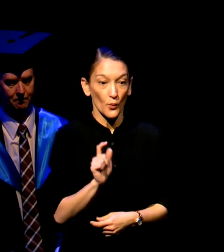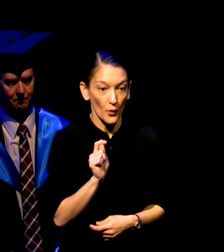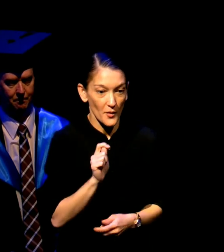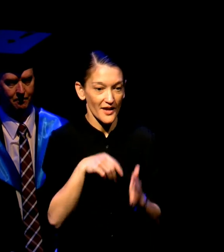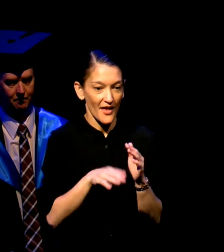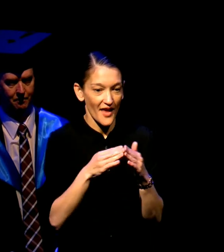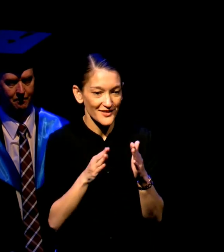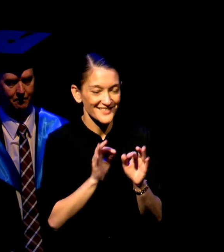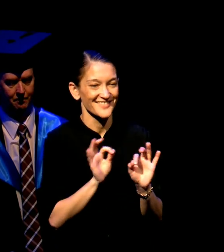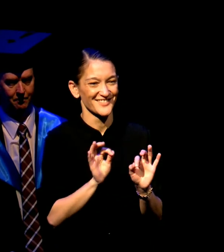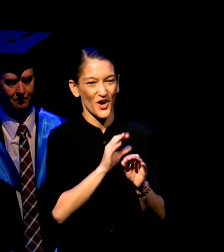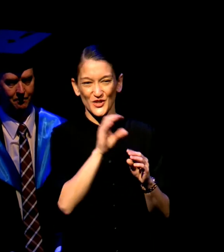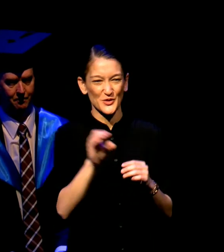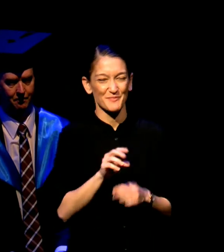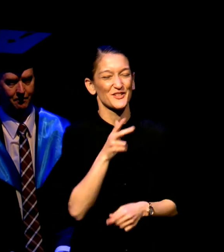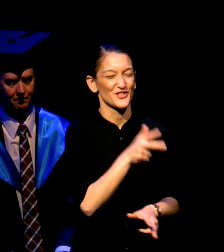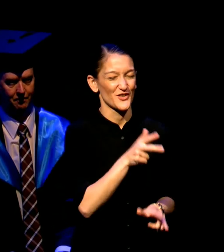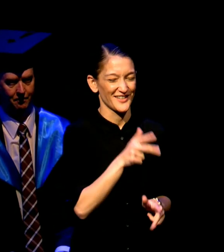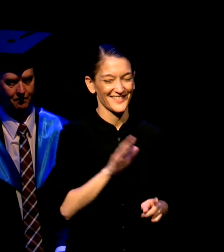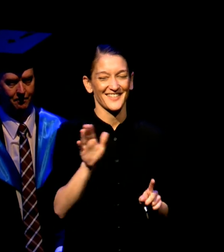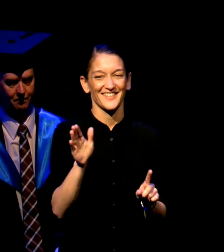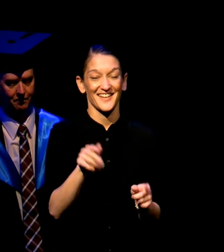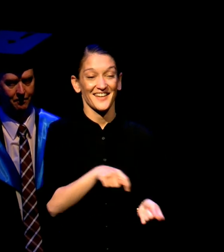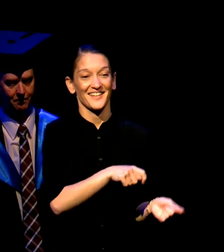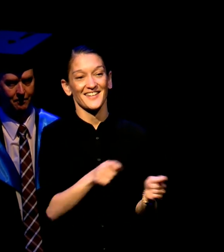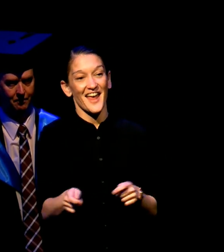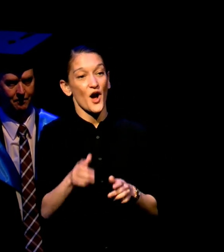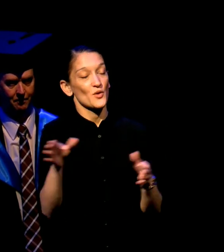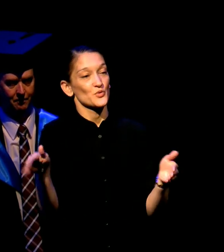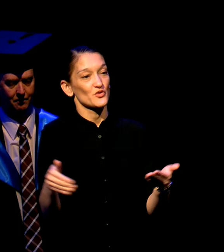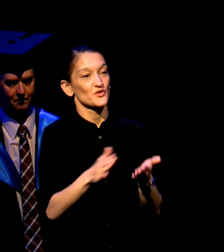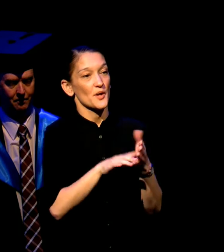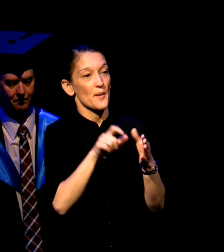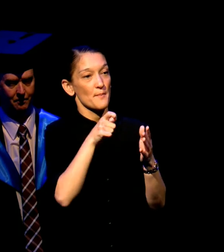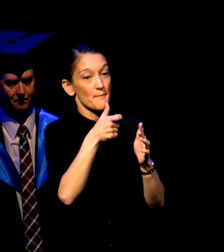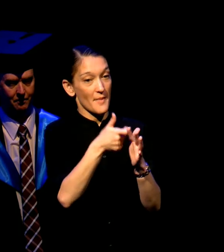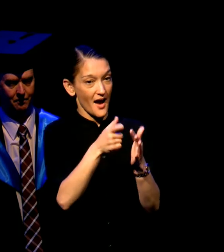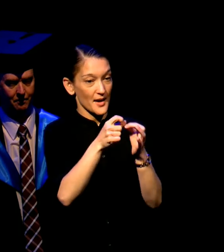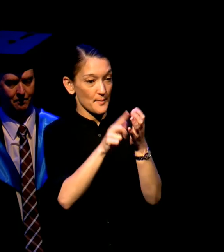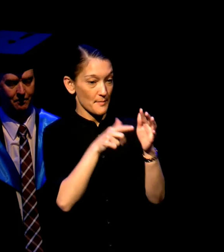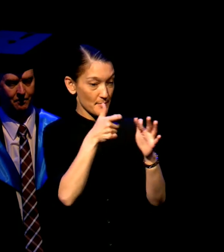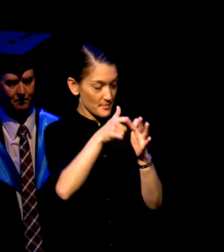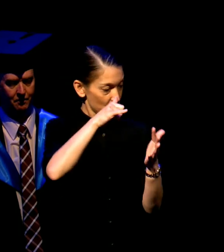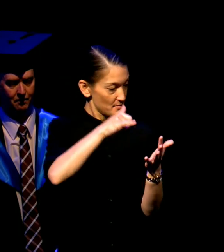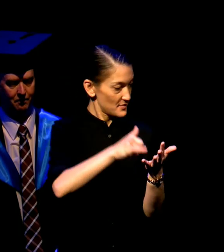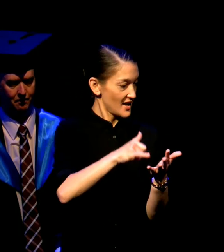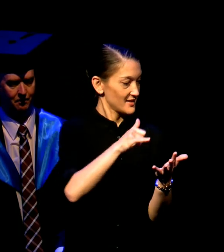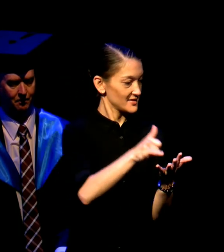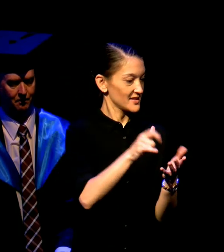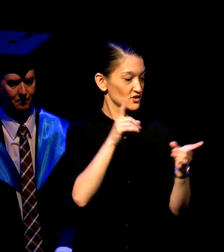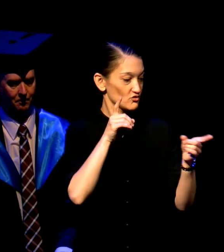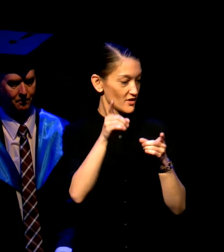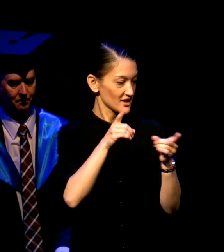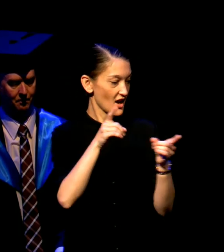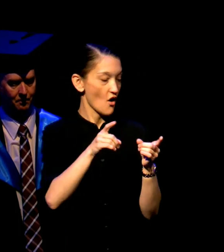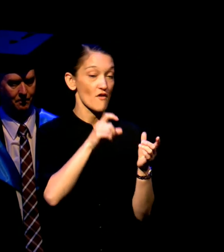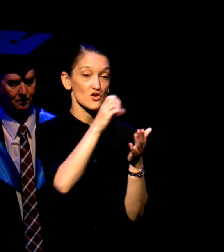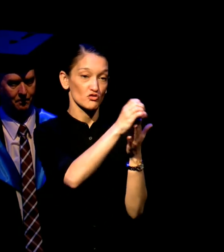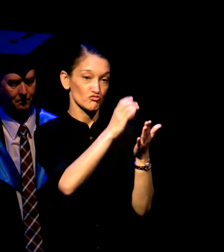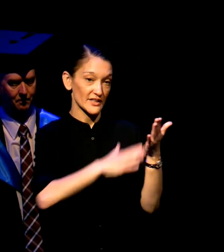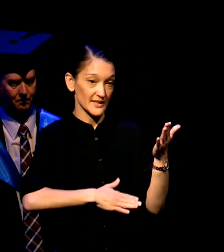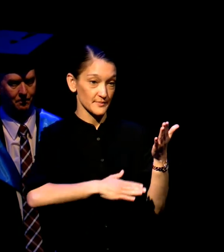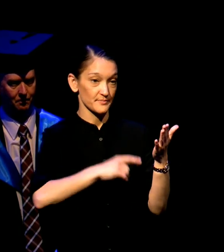Zoom. I'd now like to introduce Mark Blanks, Executive Director of Curriculum, Innovation and Teaching Excellence and